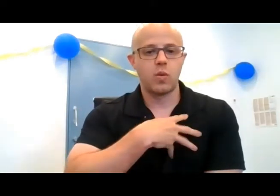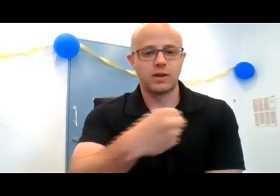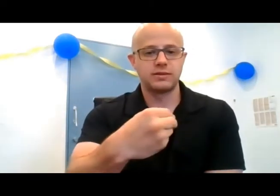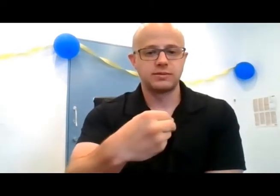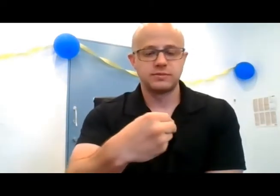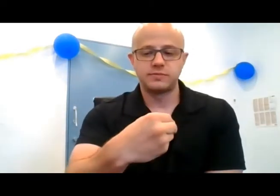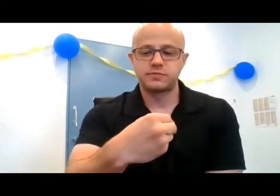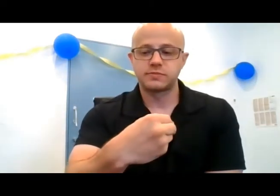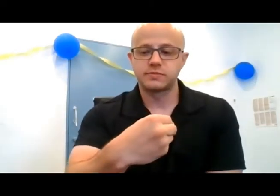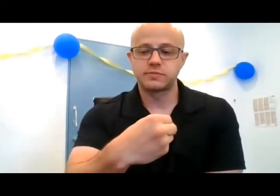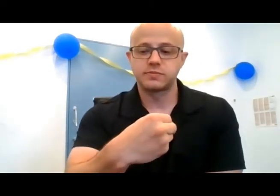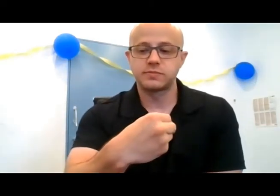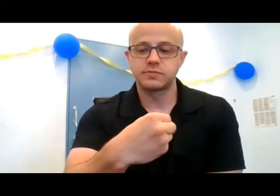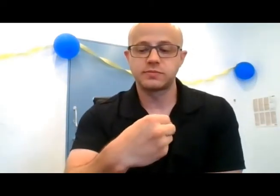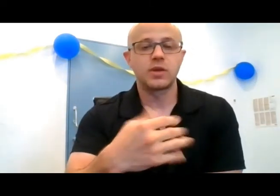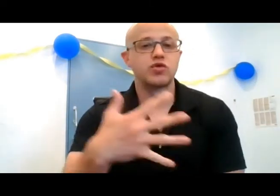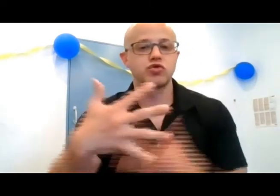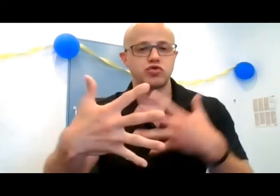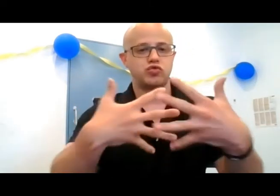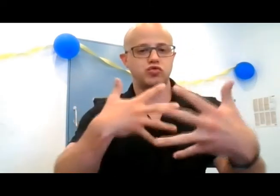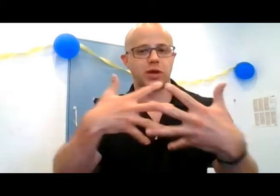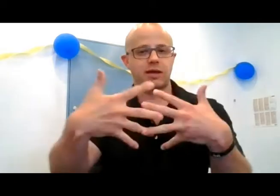white, white,